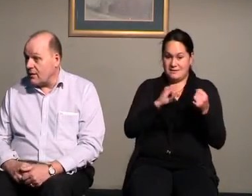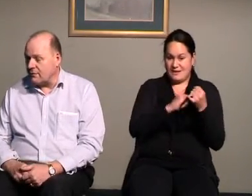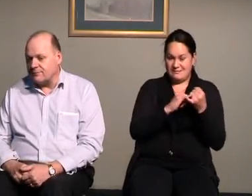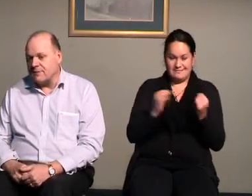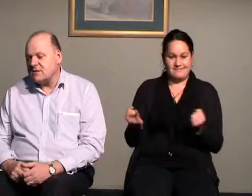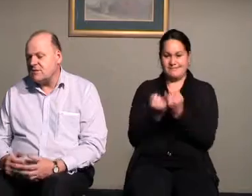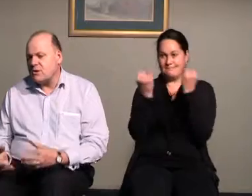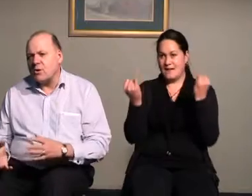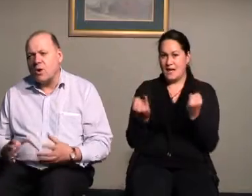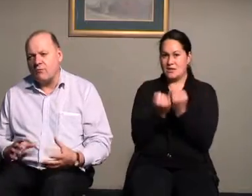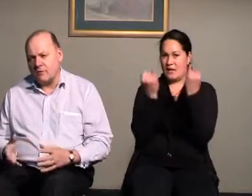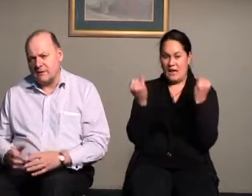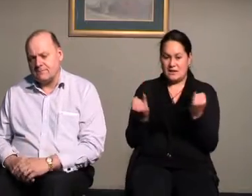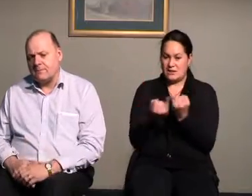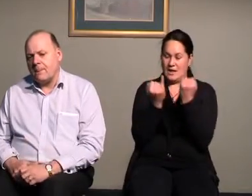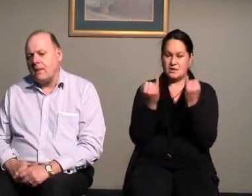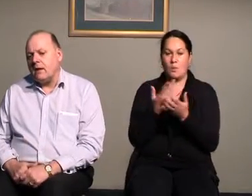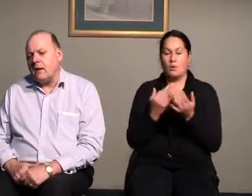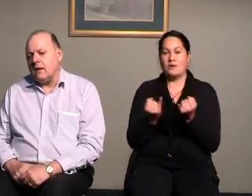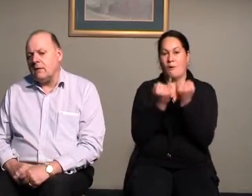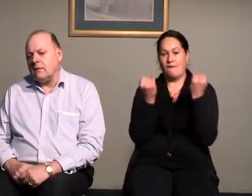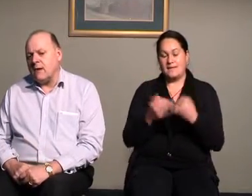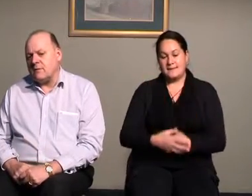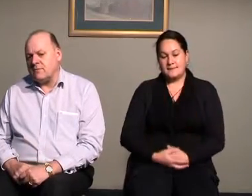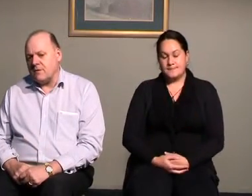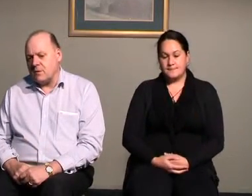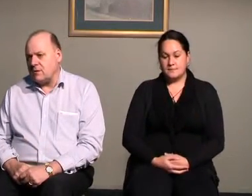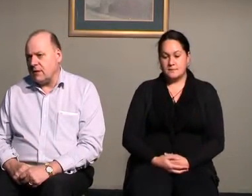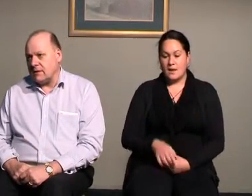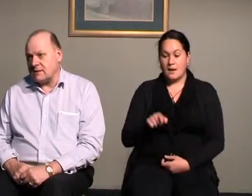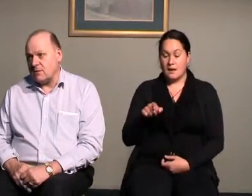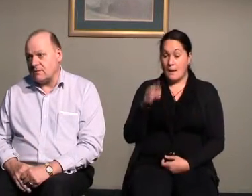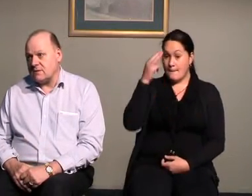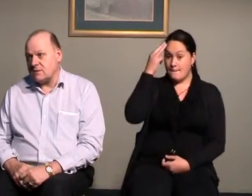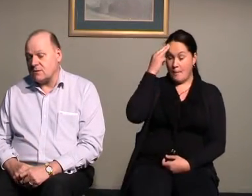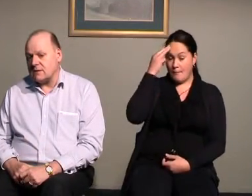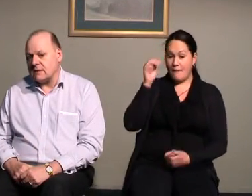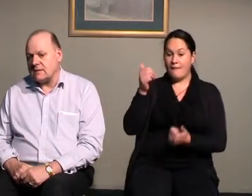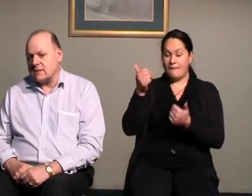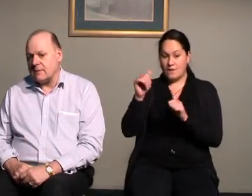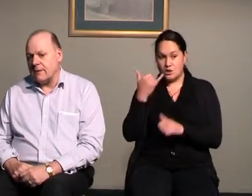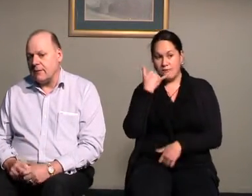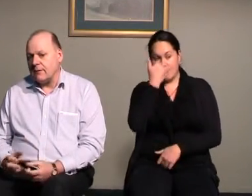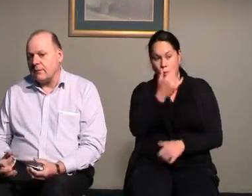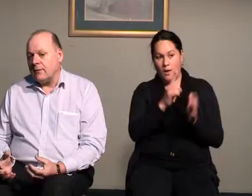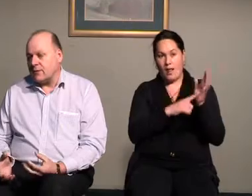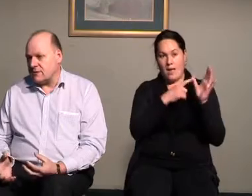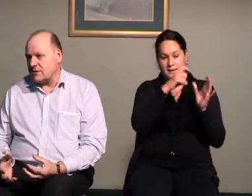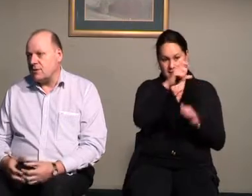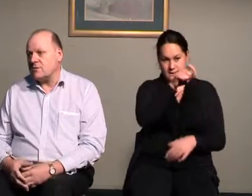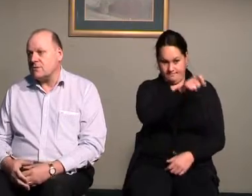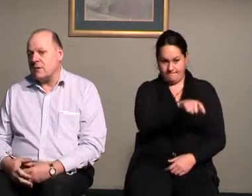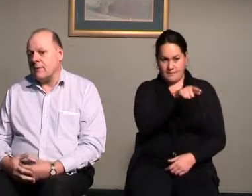the new partner. So there was a lot of conflict. And the mum had phoned the LAC office to talk to the LAC about